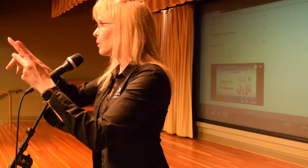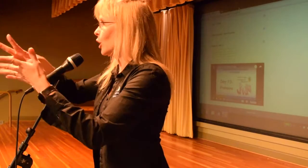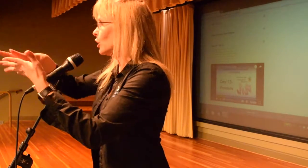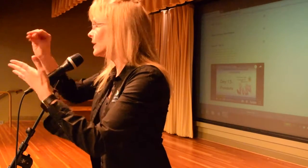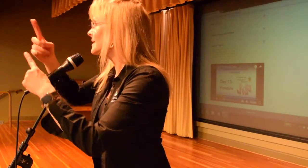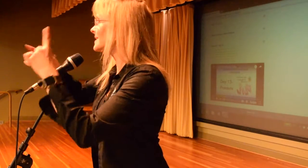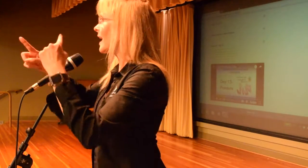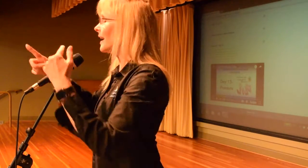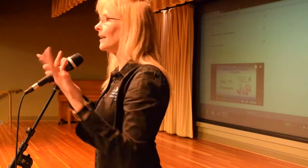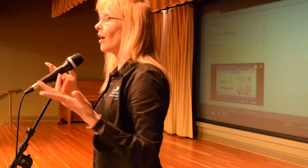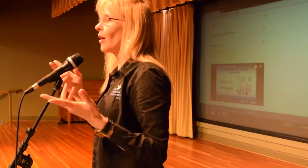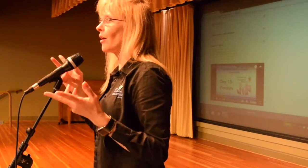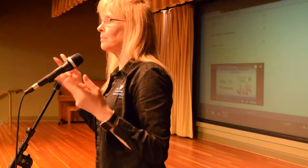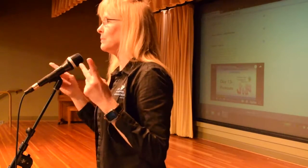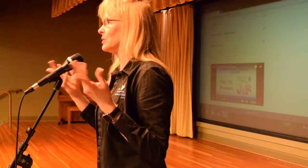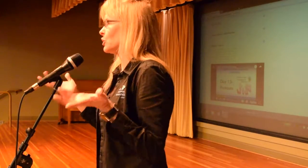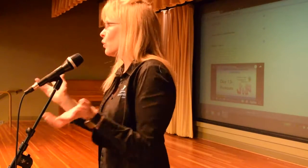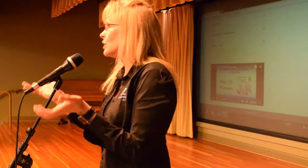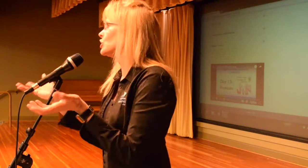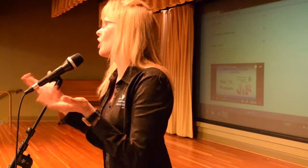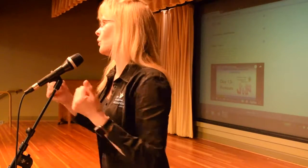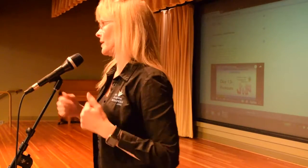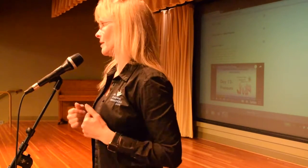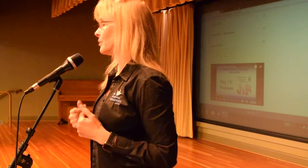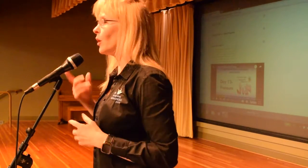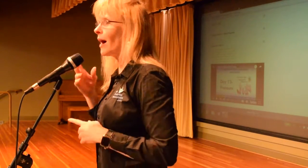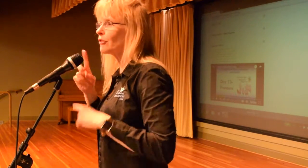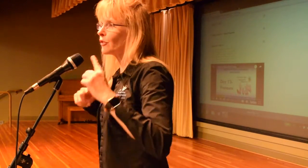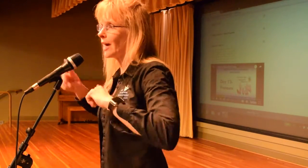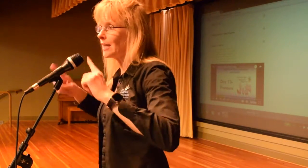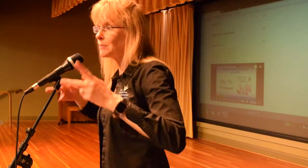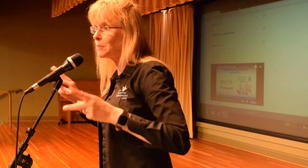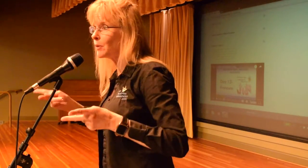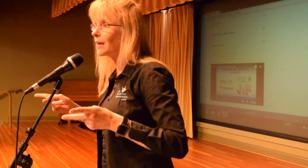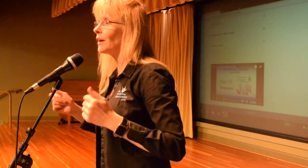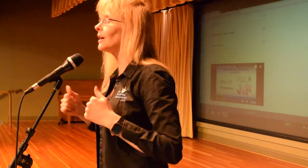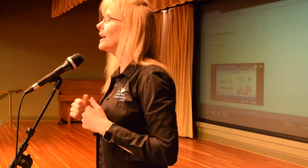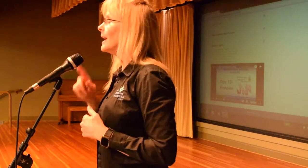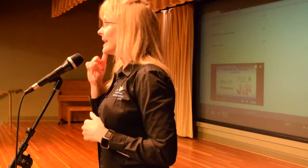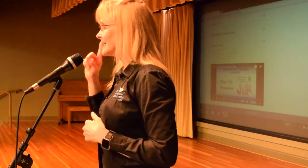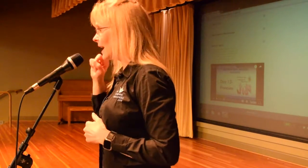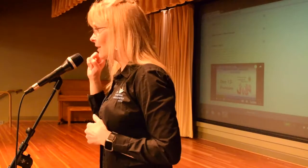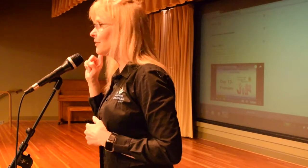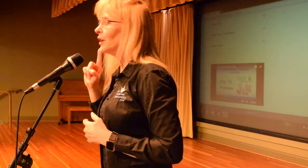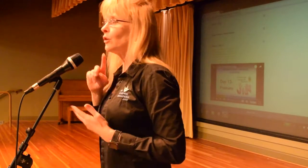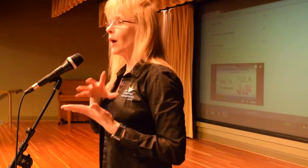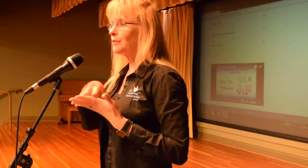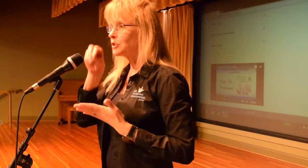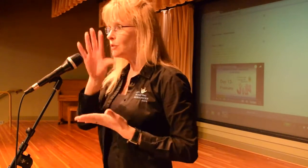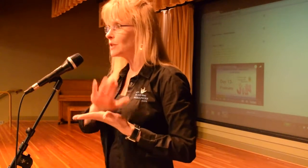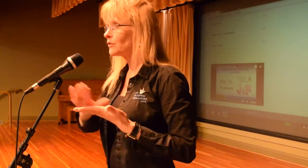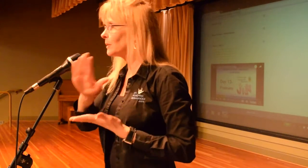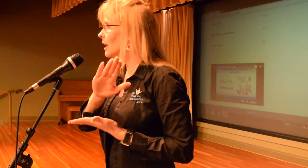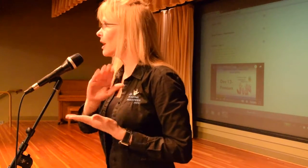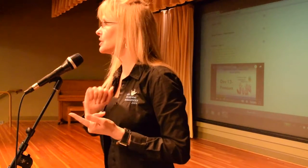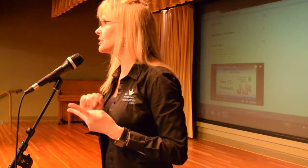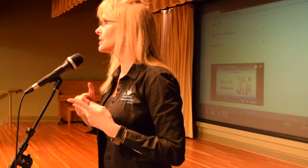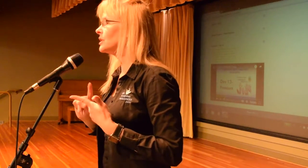people learning sign or people just wanting to talk with them. You'll have a variety of people there, deaf, you'll have students from the colleges,